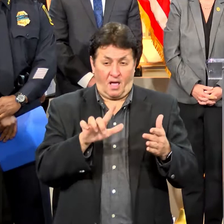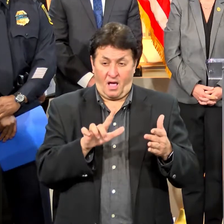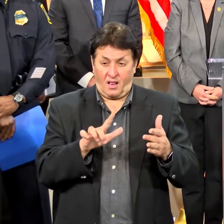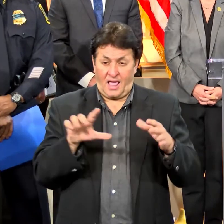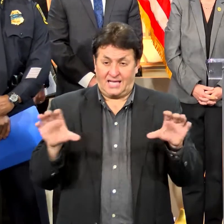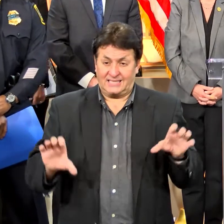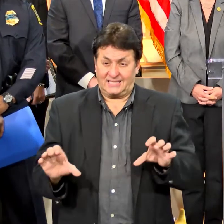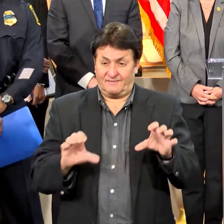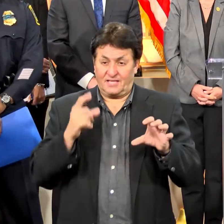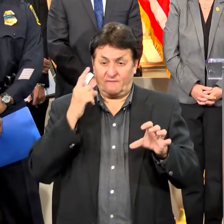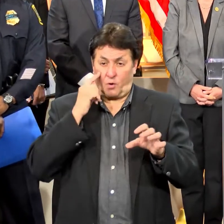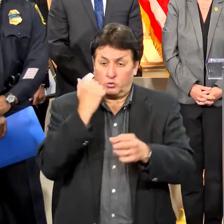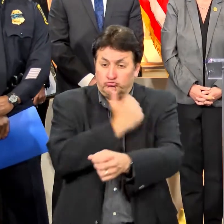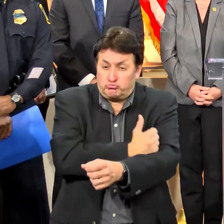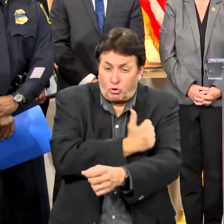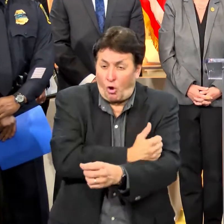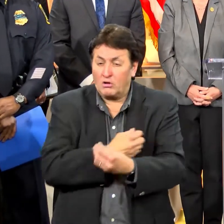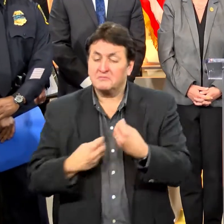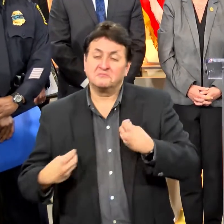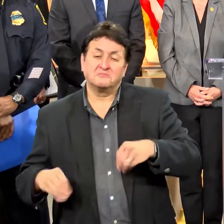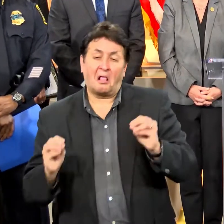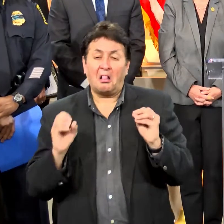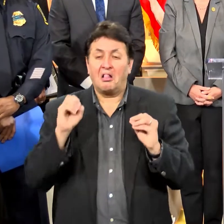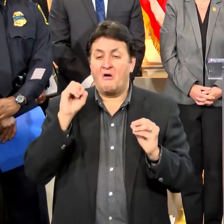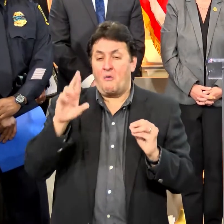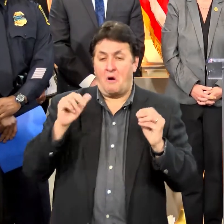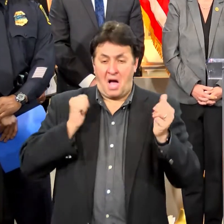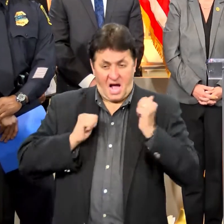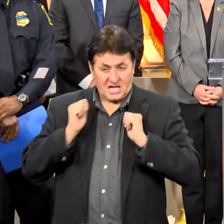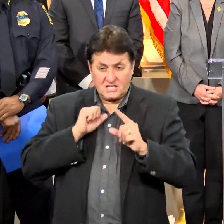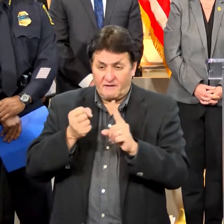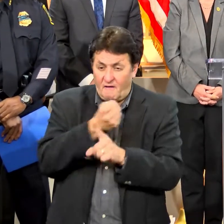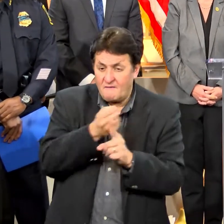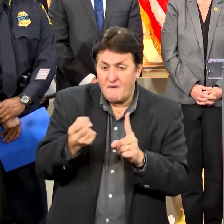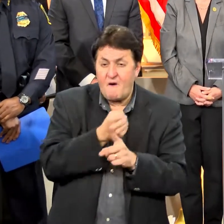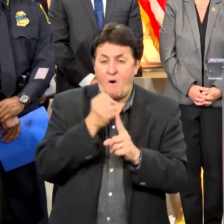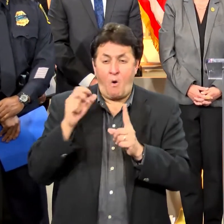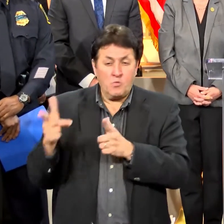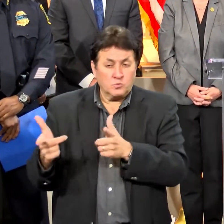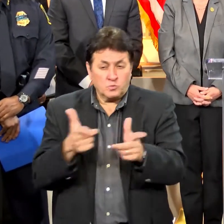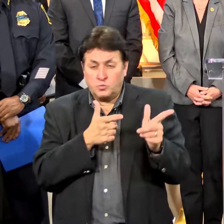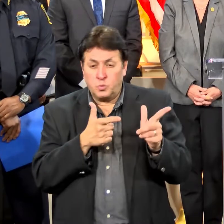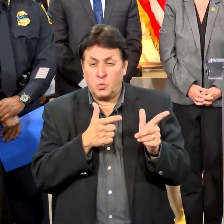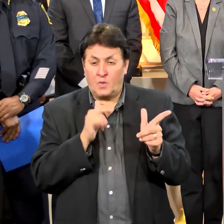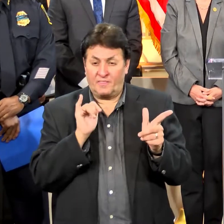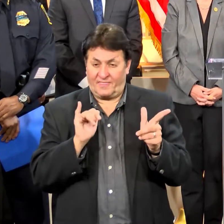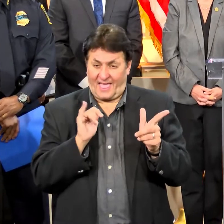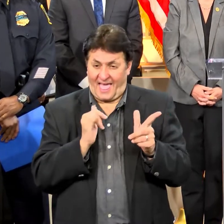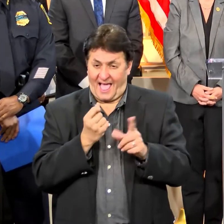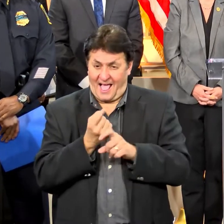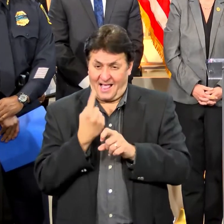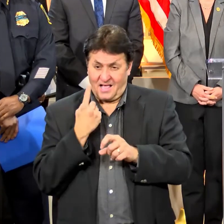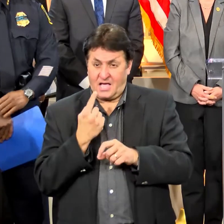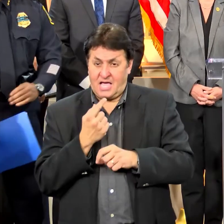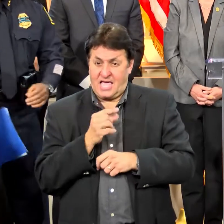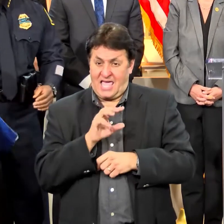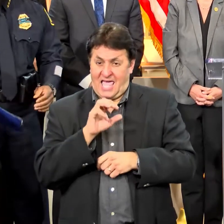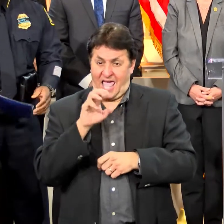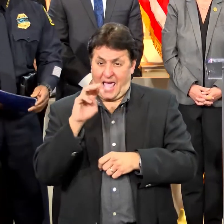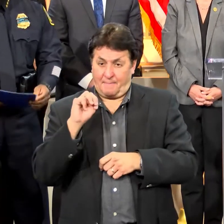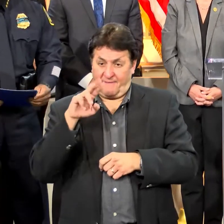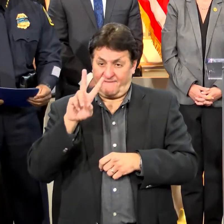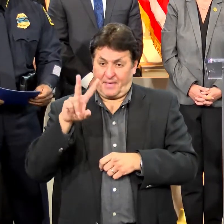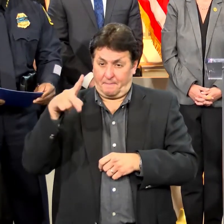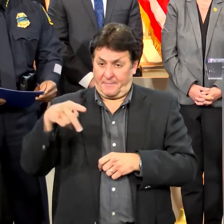drug dealing, aggravated assaults, and shootings over the past year. MVP Food Store is a known